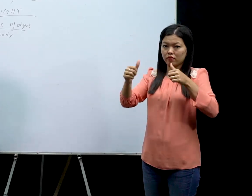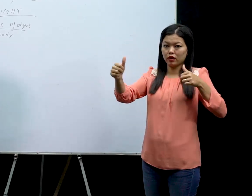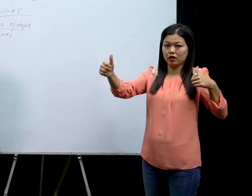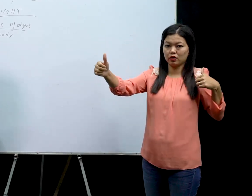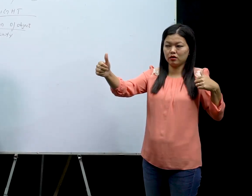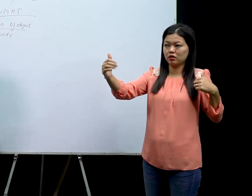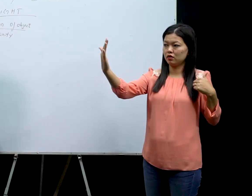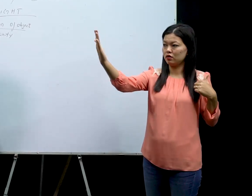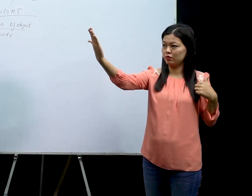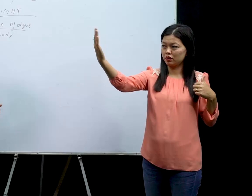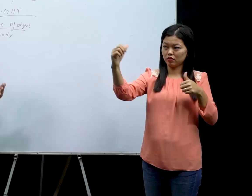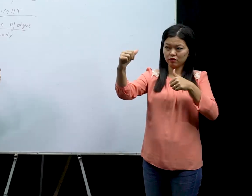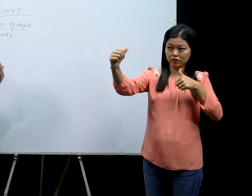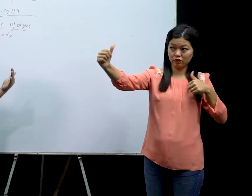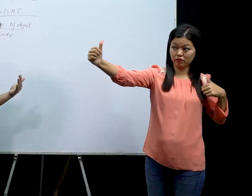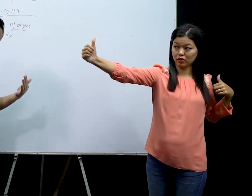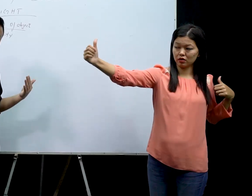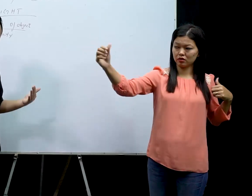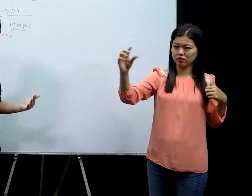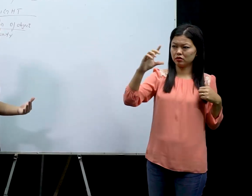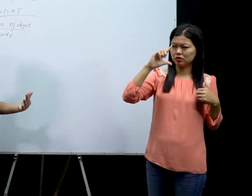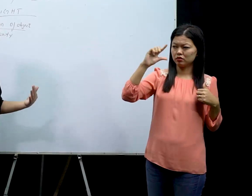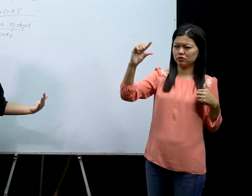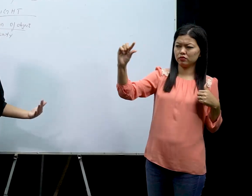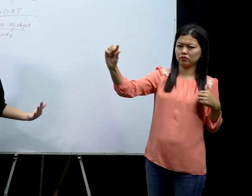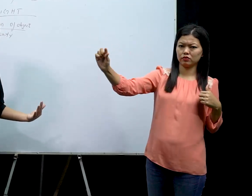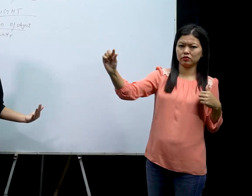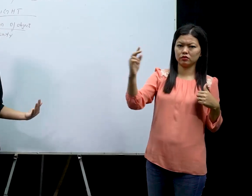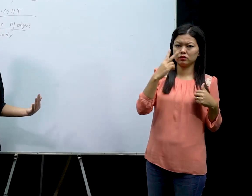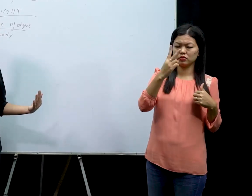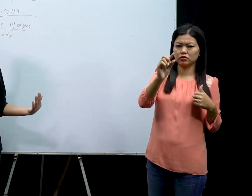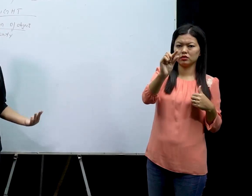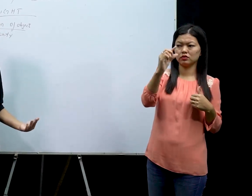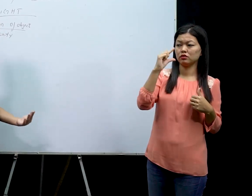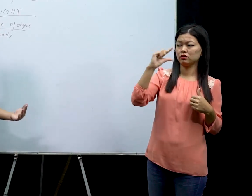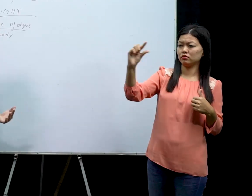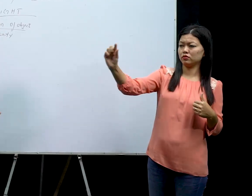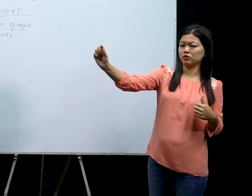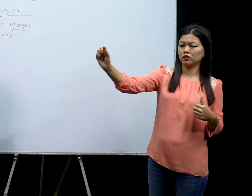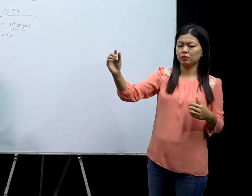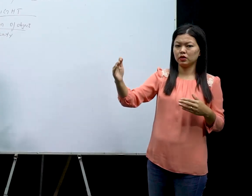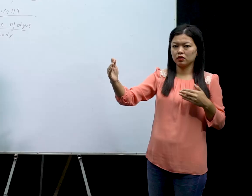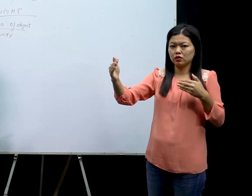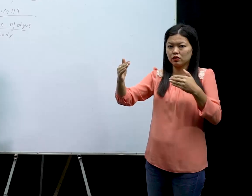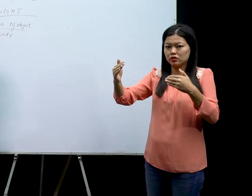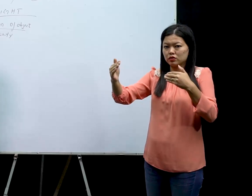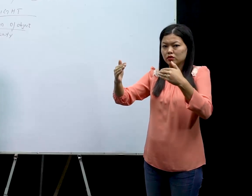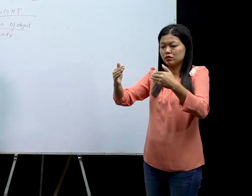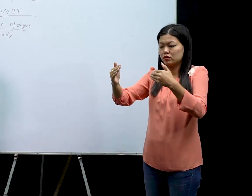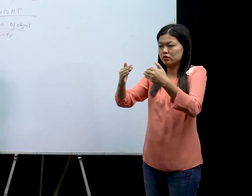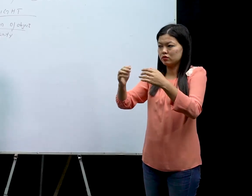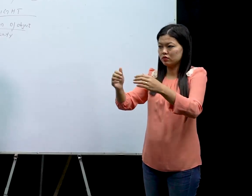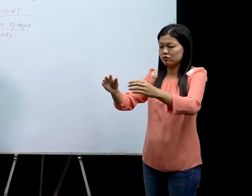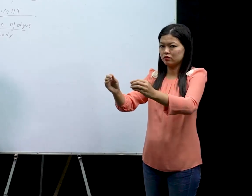closer, then the size will increase. As you come a little closer, then the size will increase, right? And there will be a point